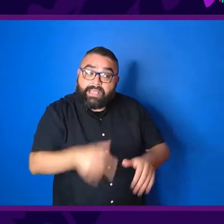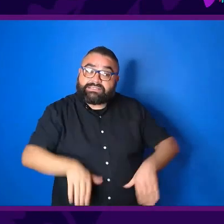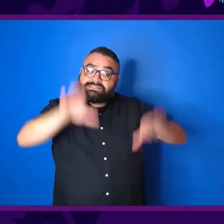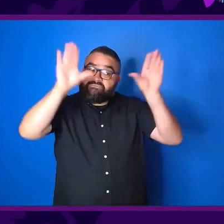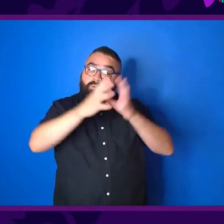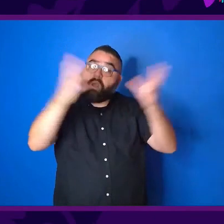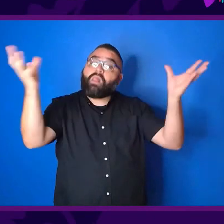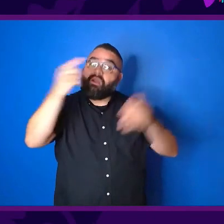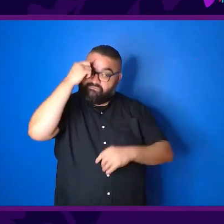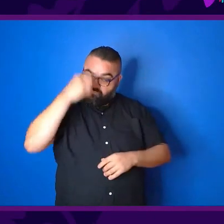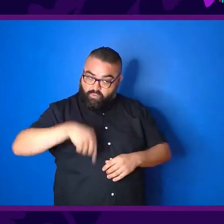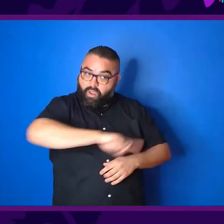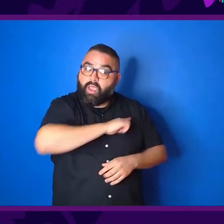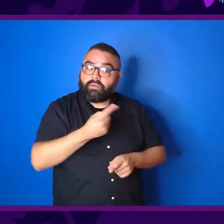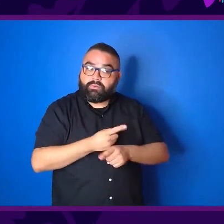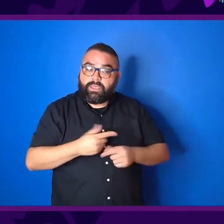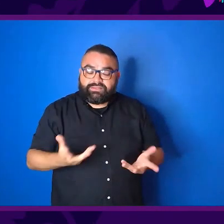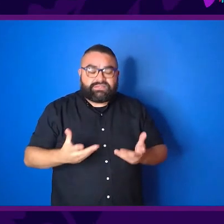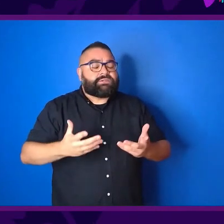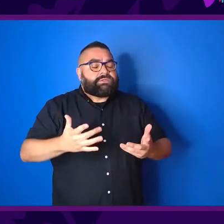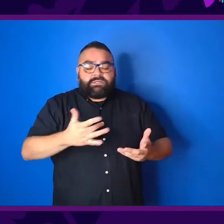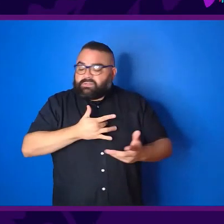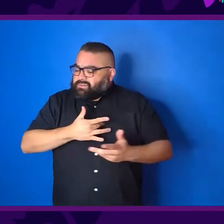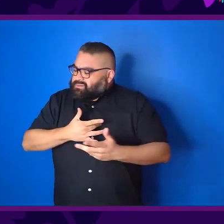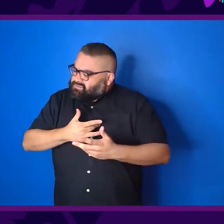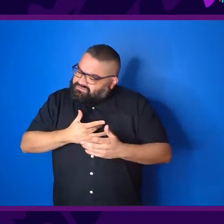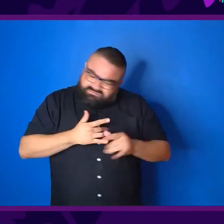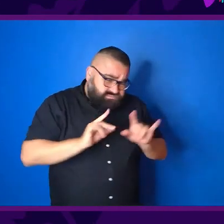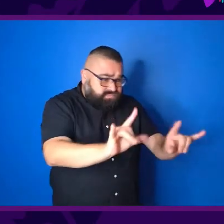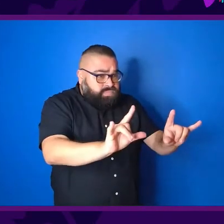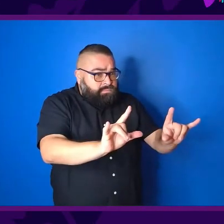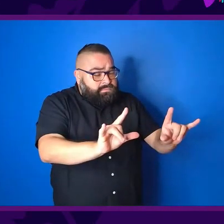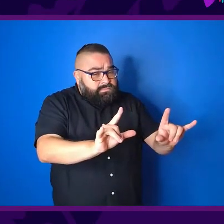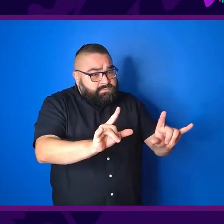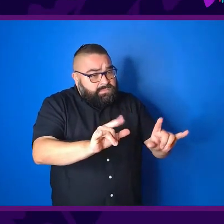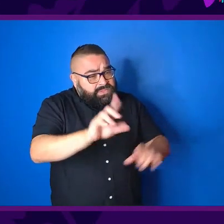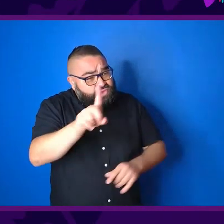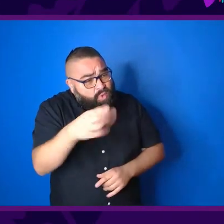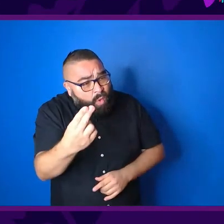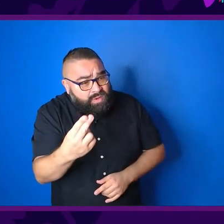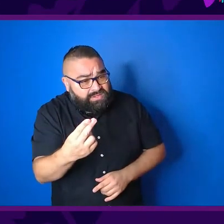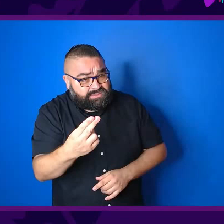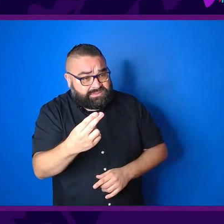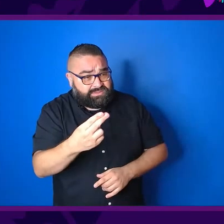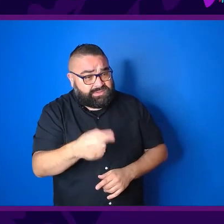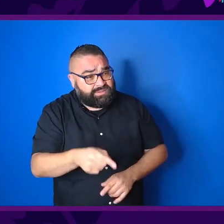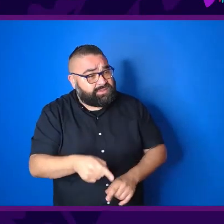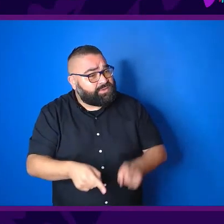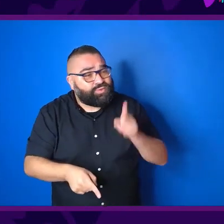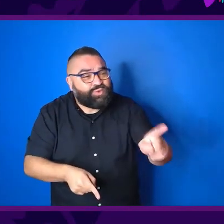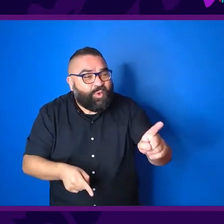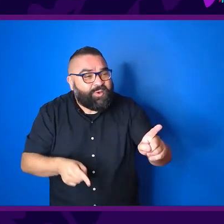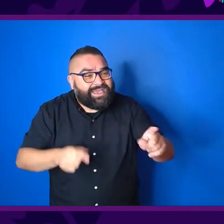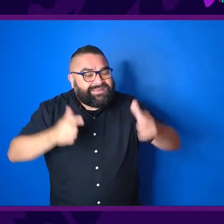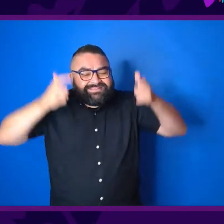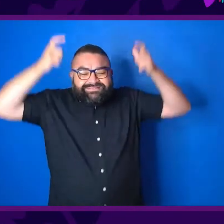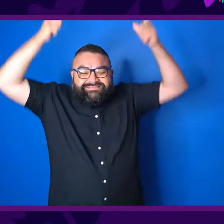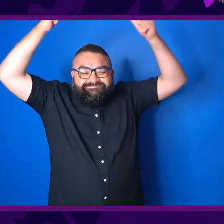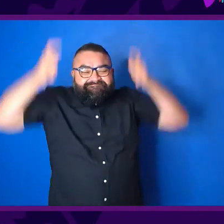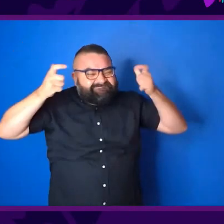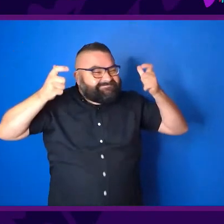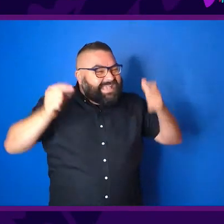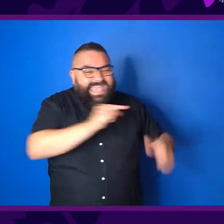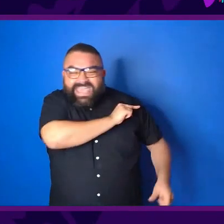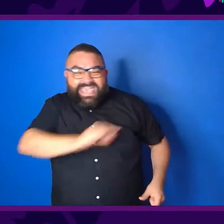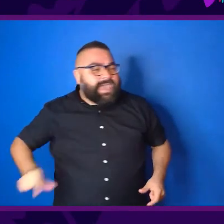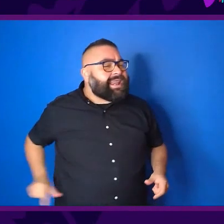you from the bottom of my heart. Dolores, eres una reina de esperanza